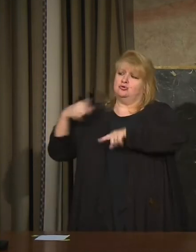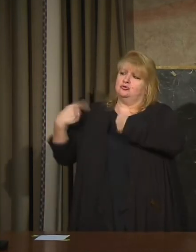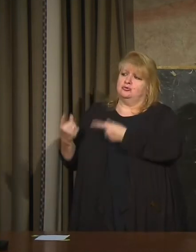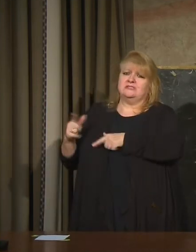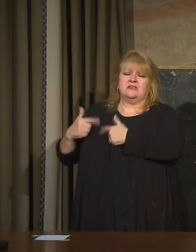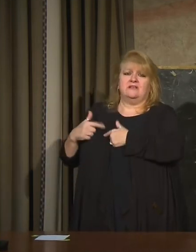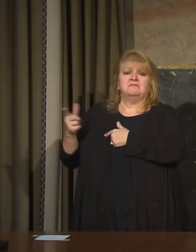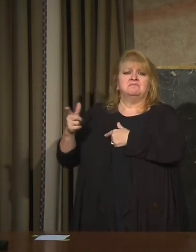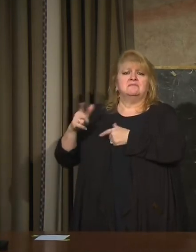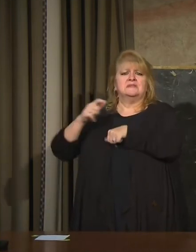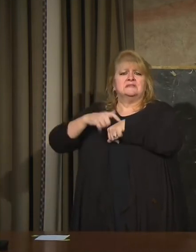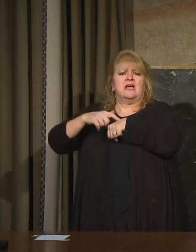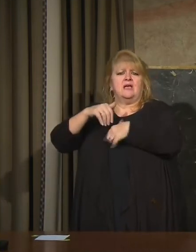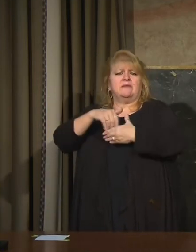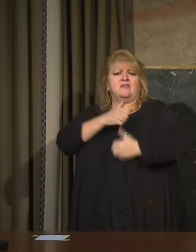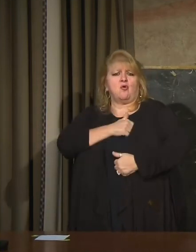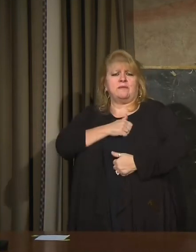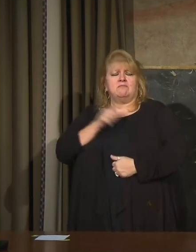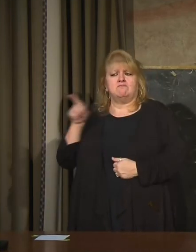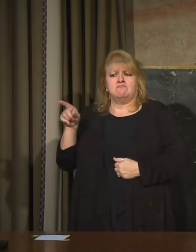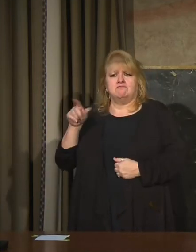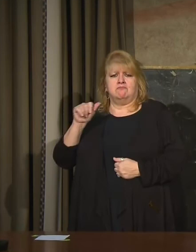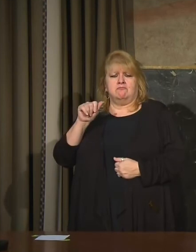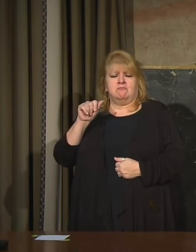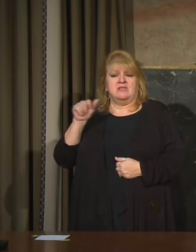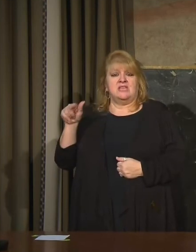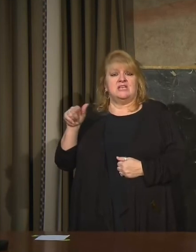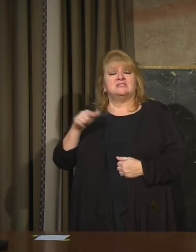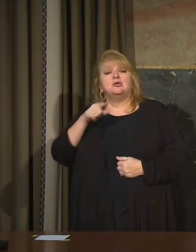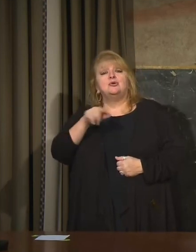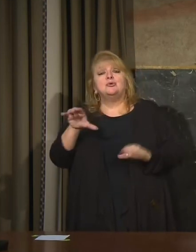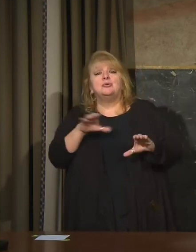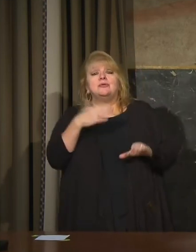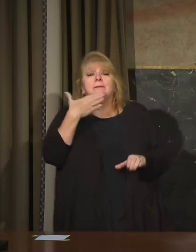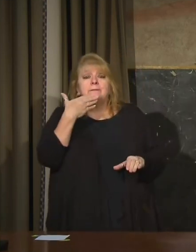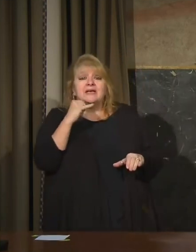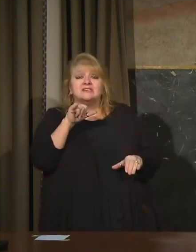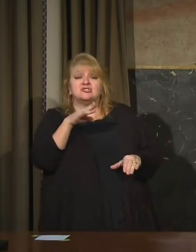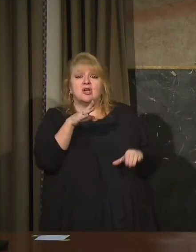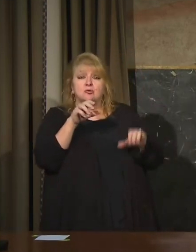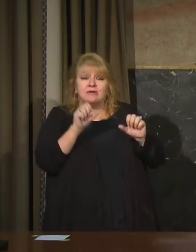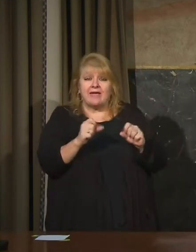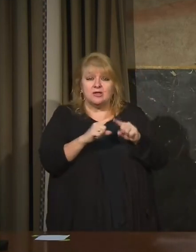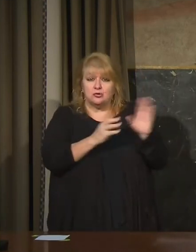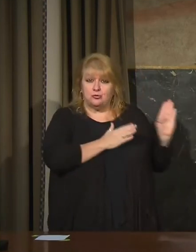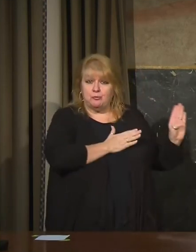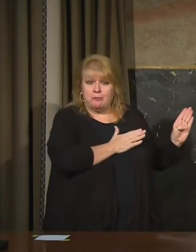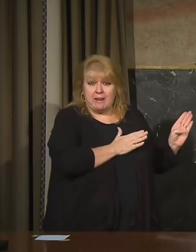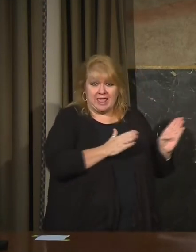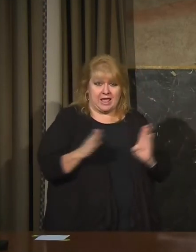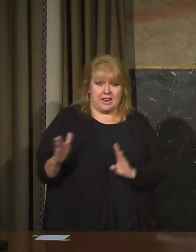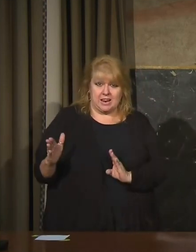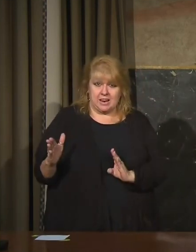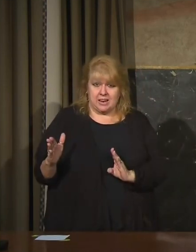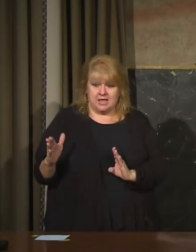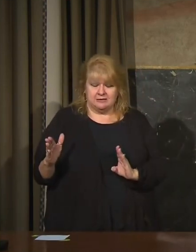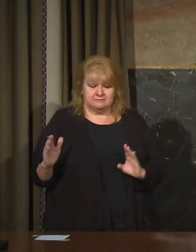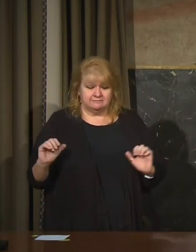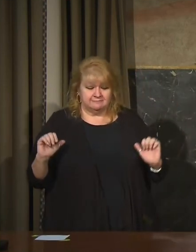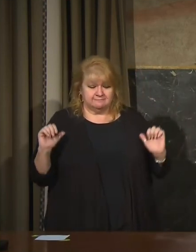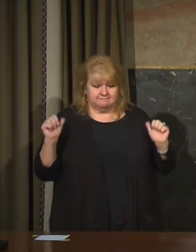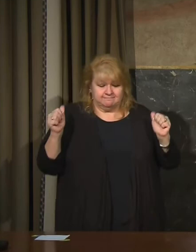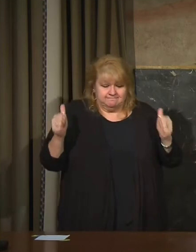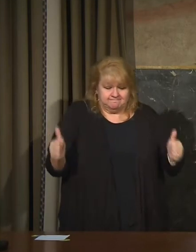the Army. You do the very best job you can to plan what it is you're going to do in